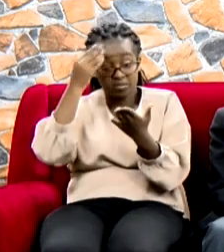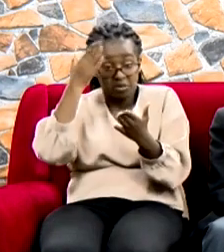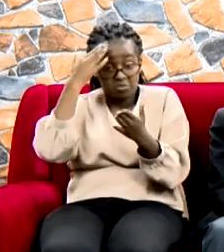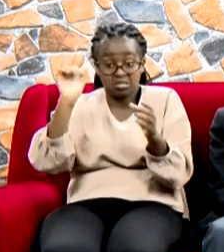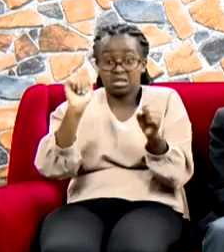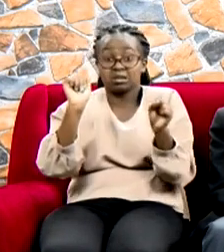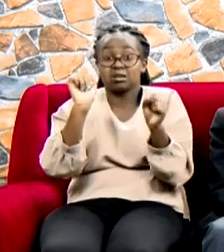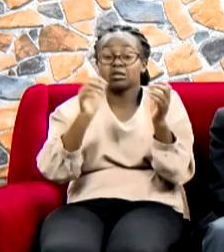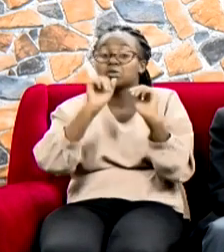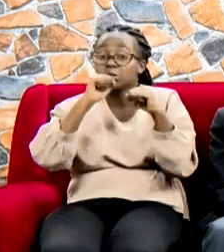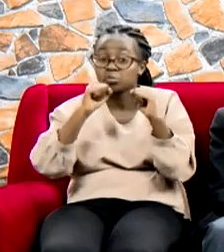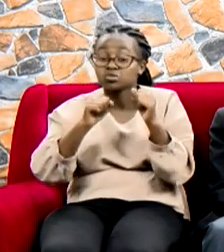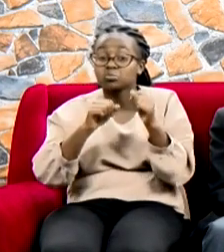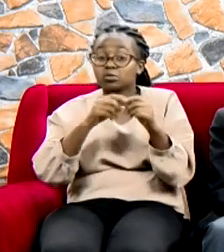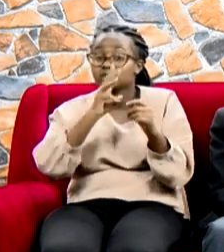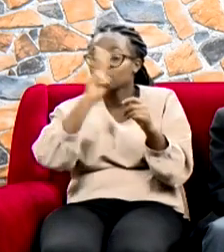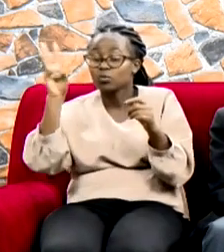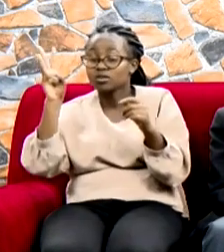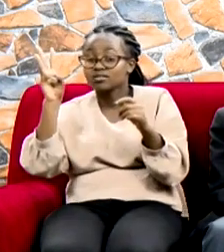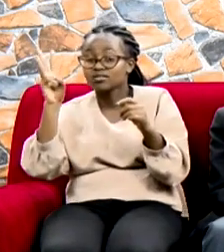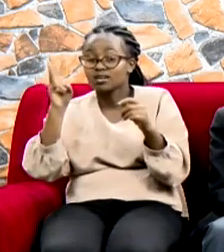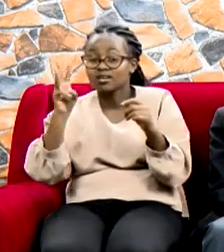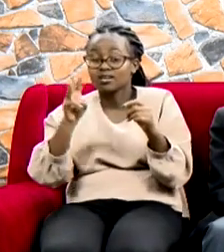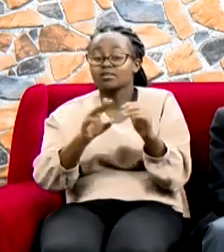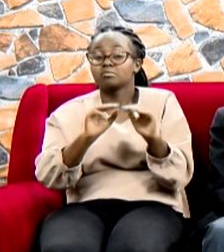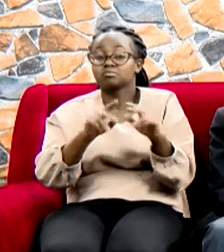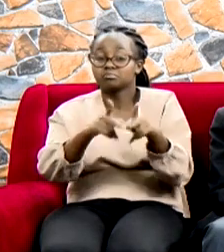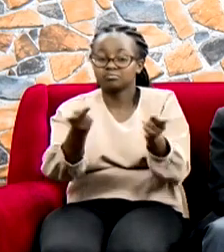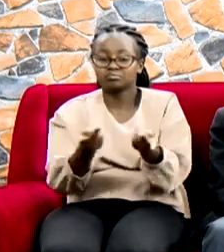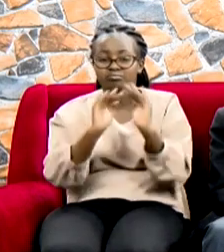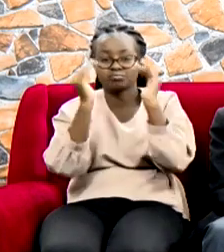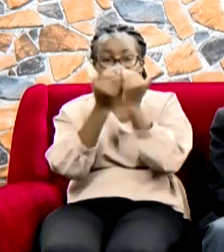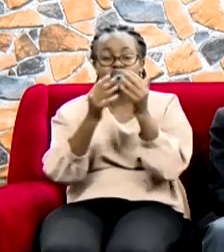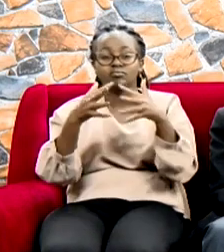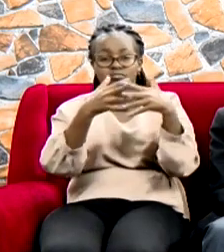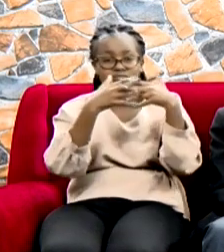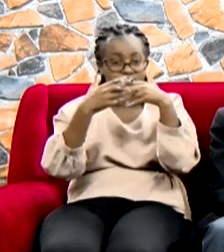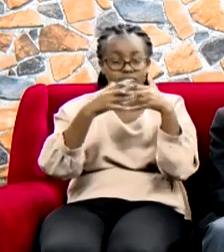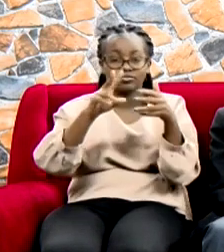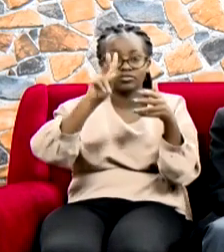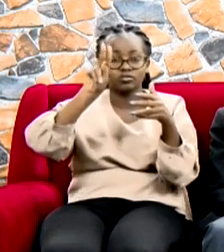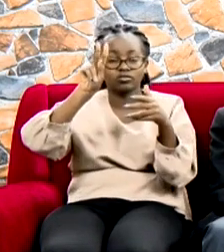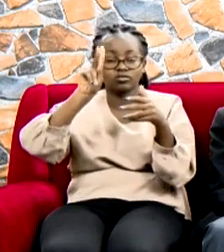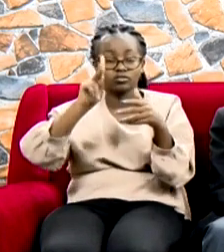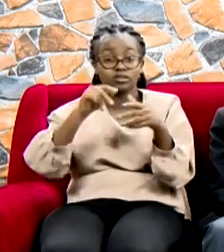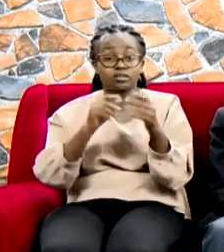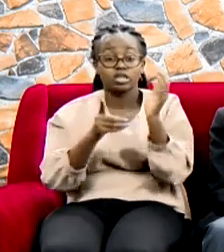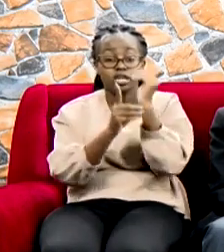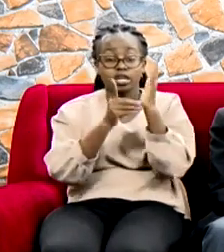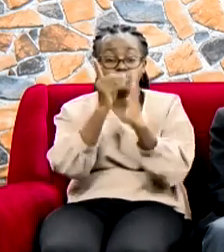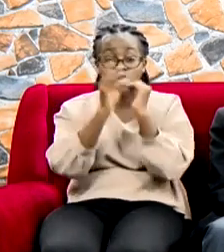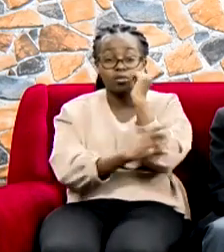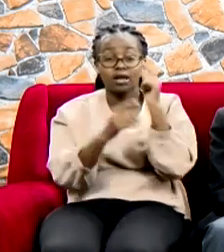is possible in the western side of the world, that is the US and the UK, the more developed countries, but I did not know